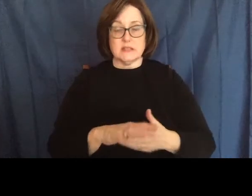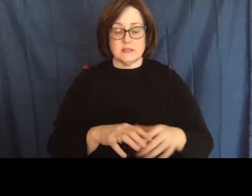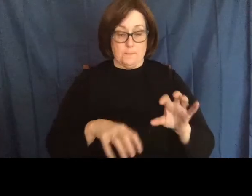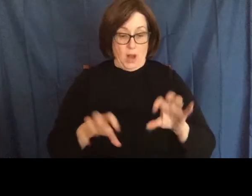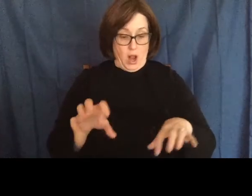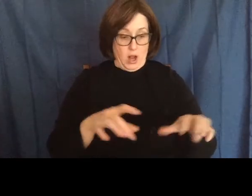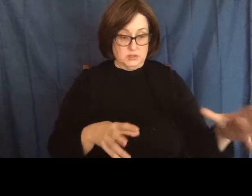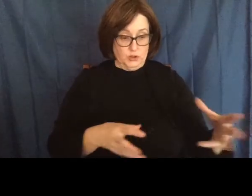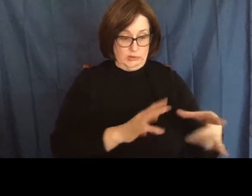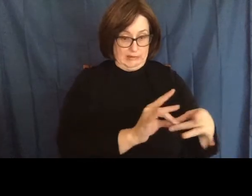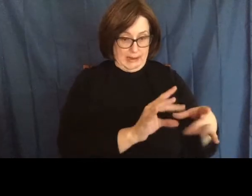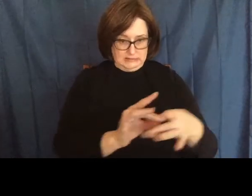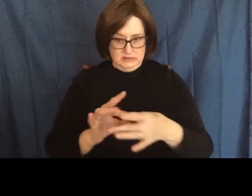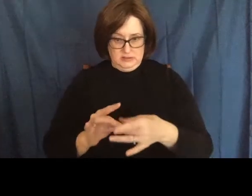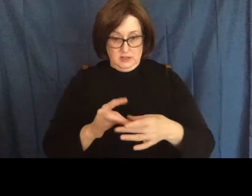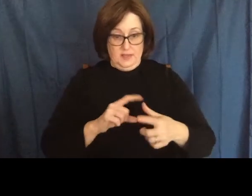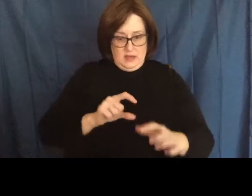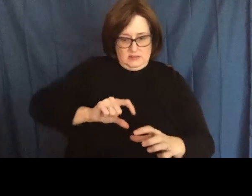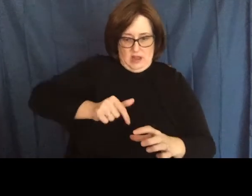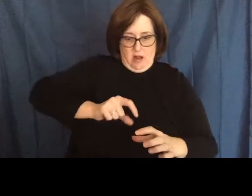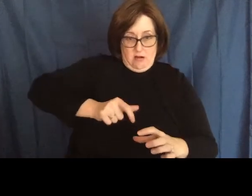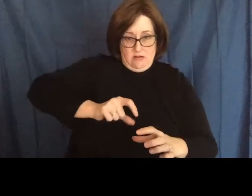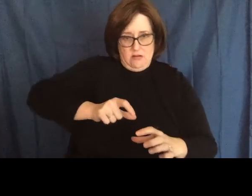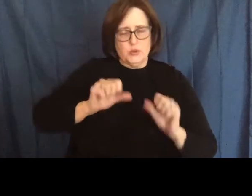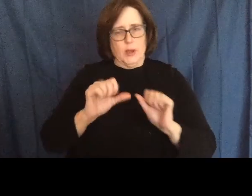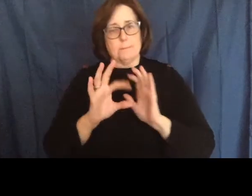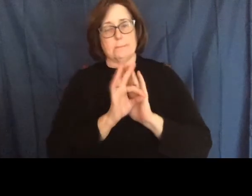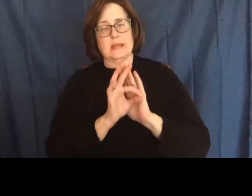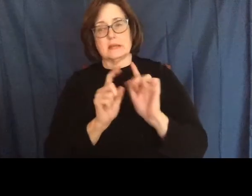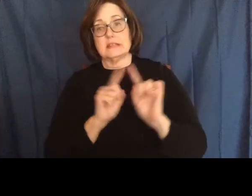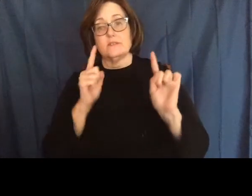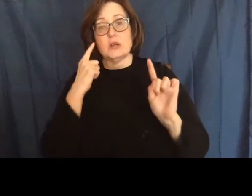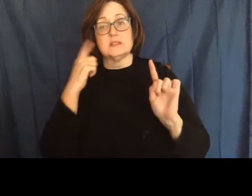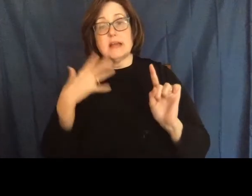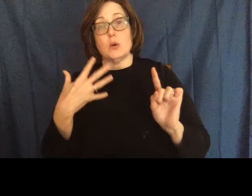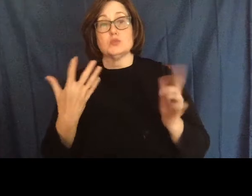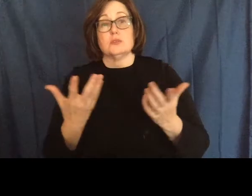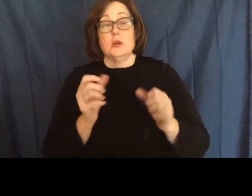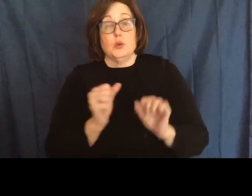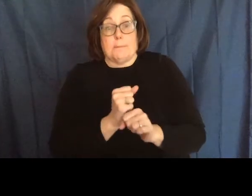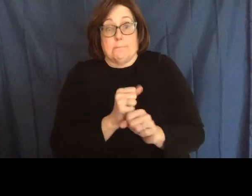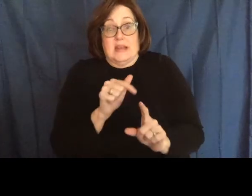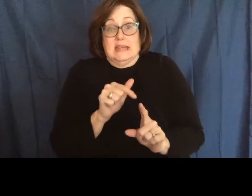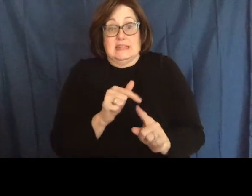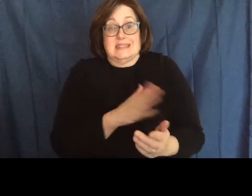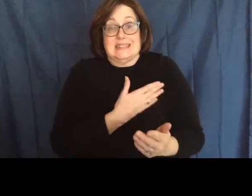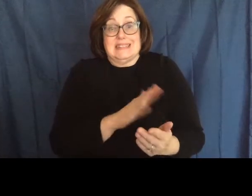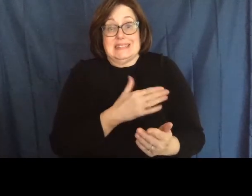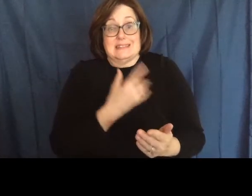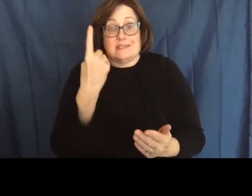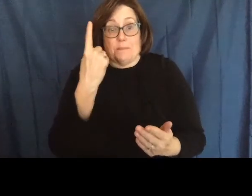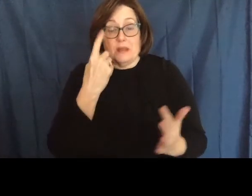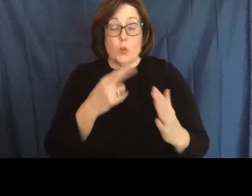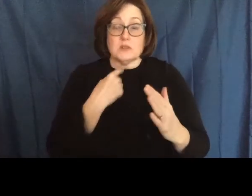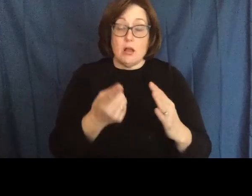change the dials, you have a number of sounds to choose from. So you can sing a song, you can tell a story. You